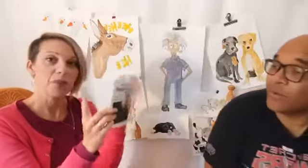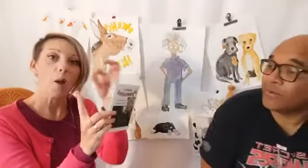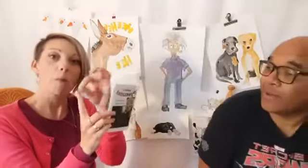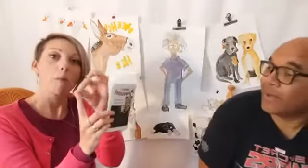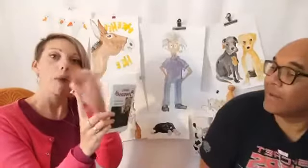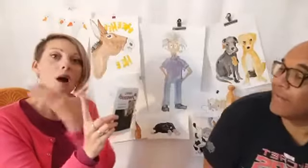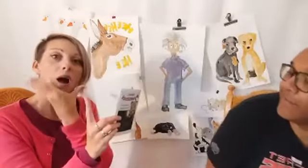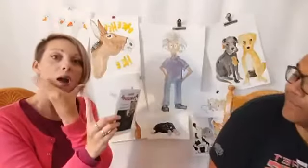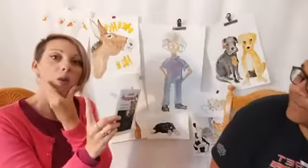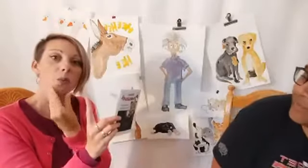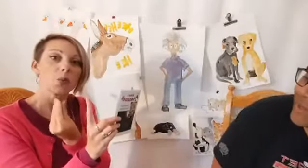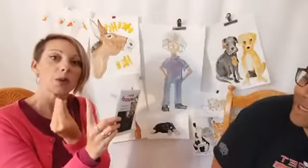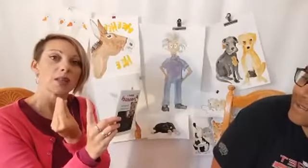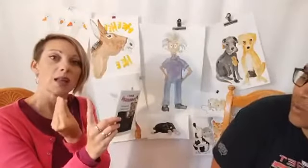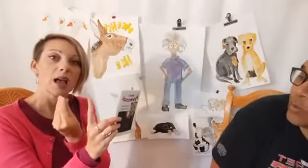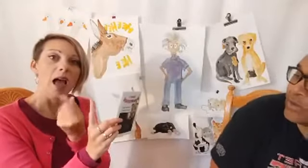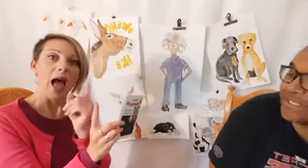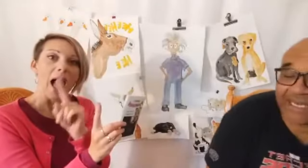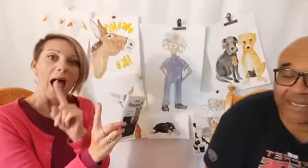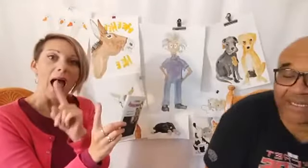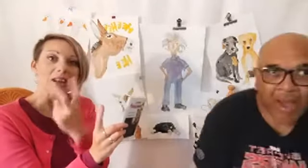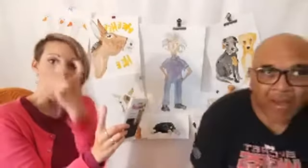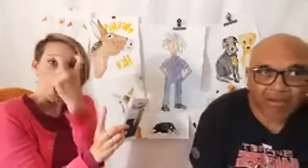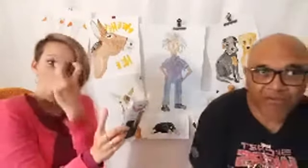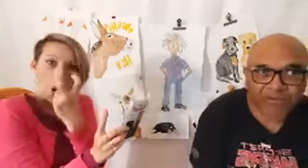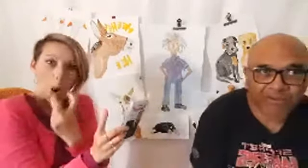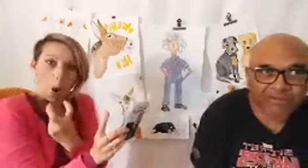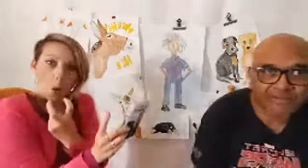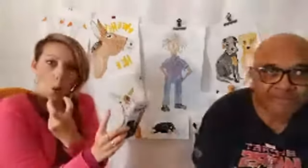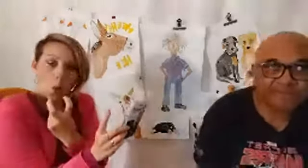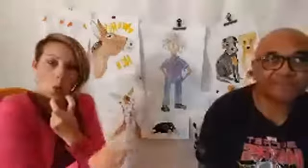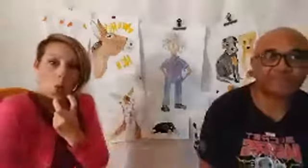Pyweasel and his old tin bath.